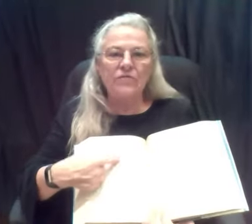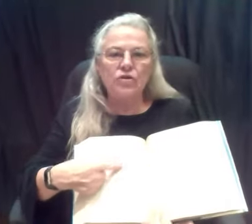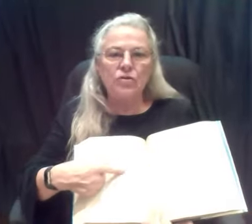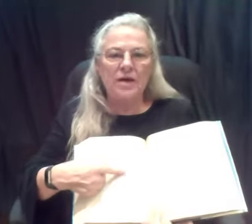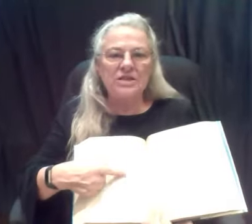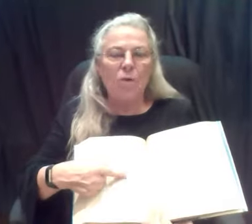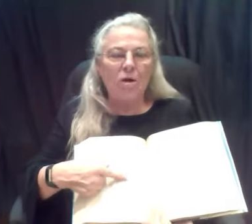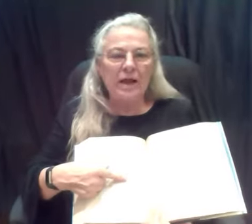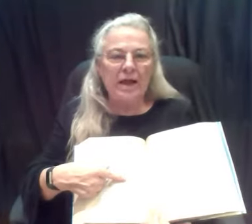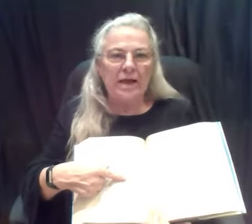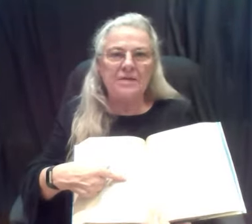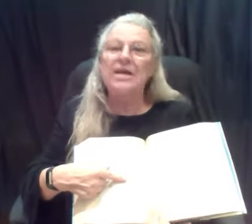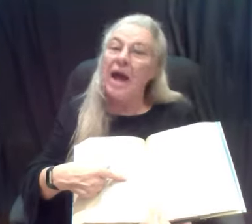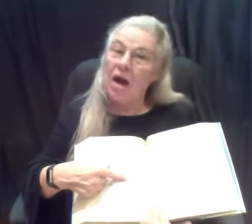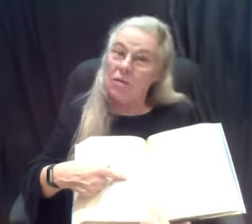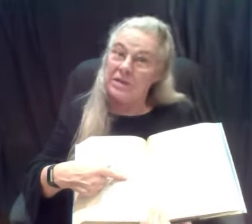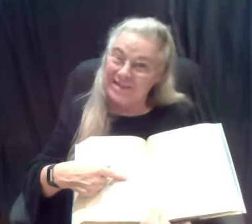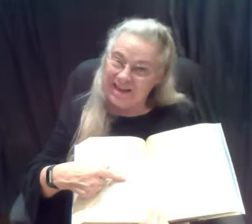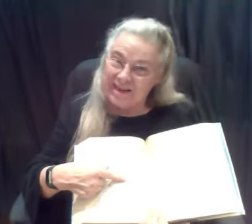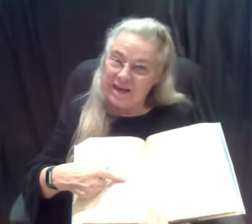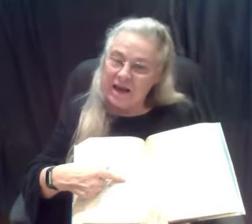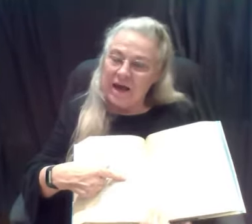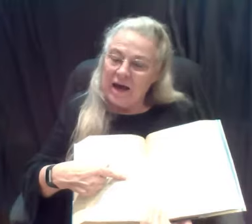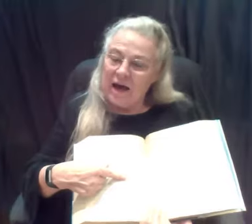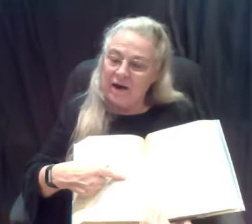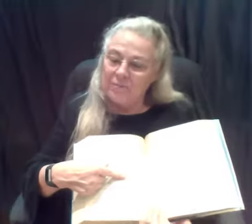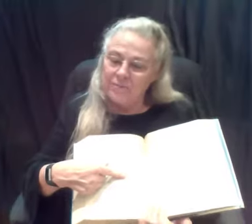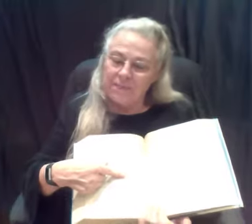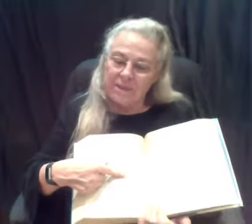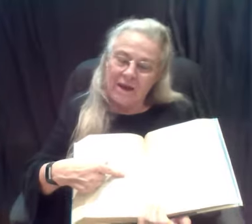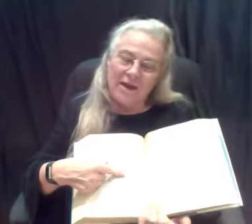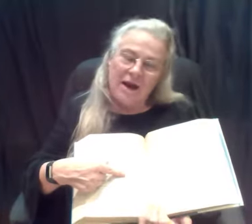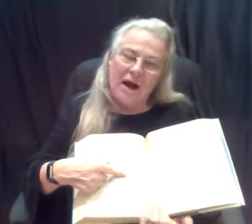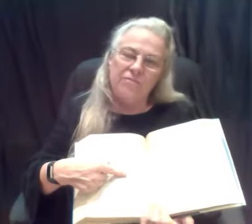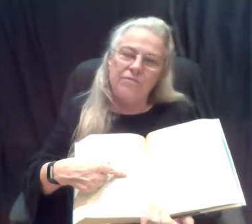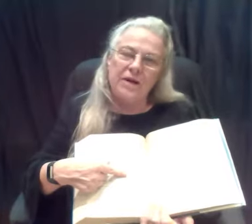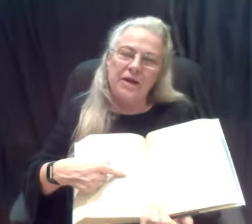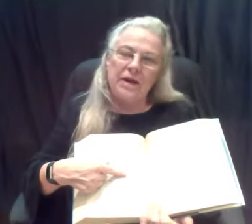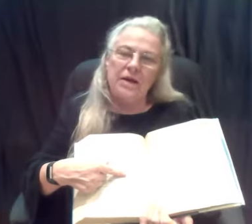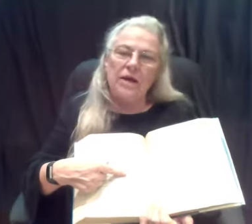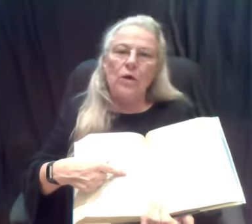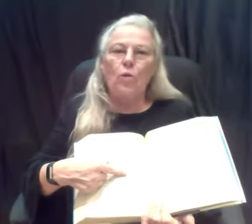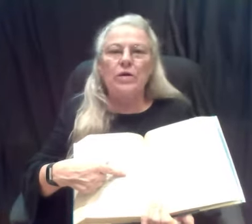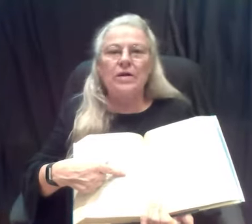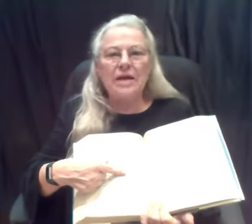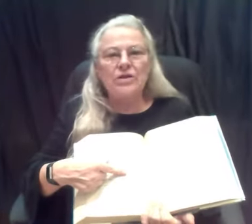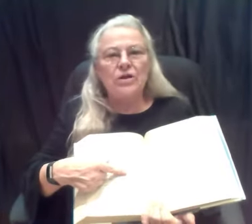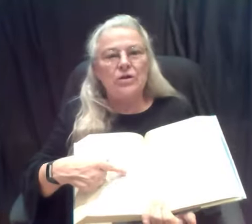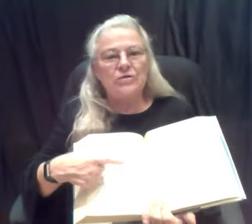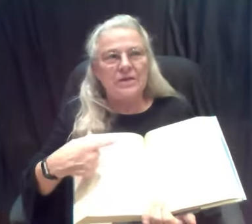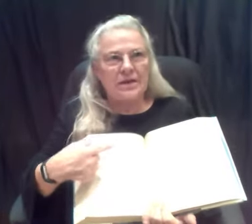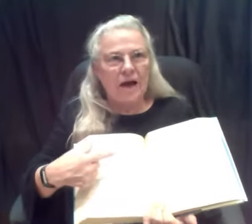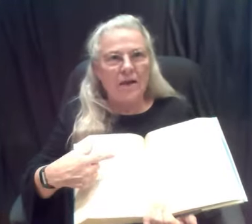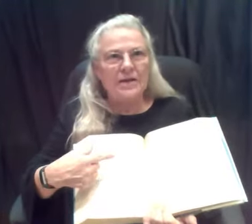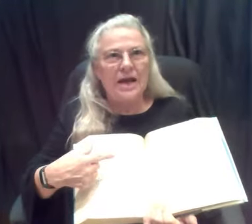a small hint as to how it's done. Uh, I really would like to use the Gallaudet, and